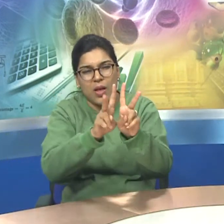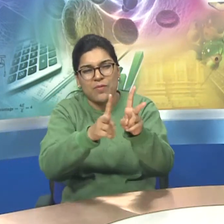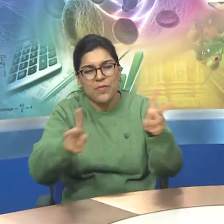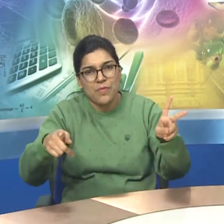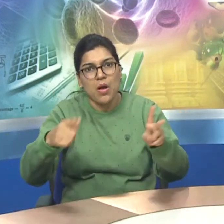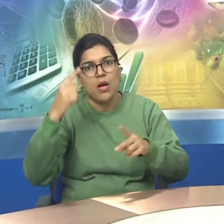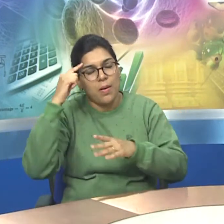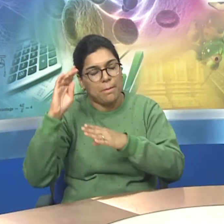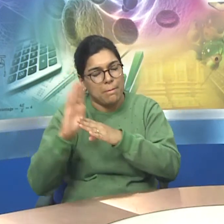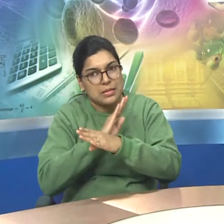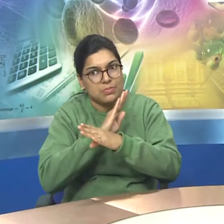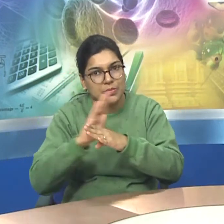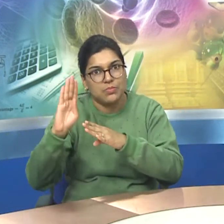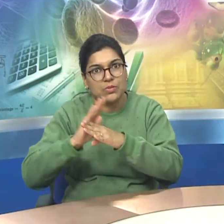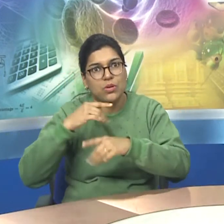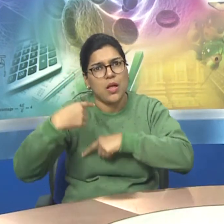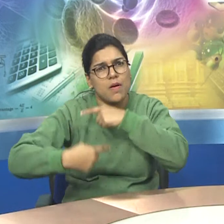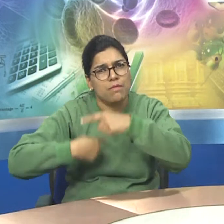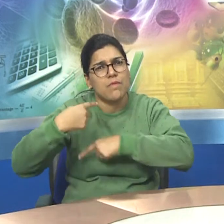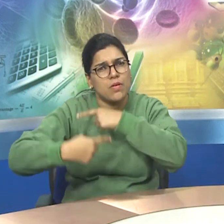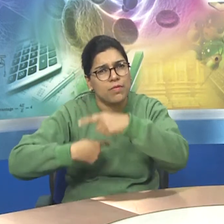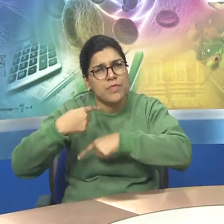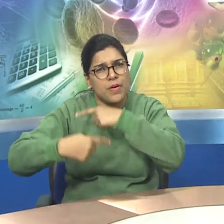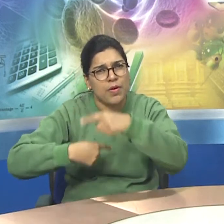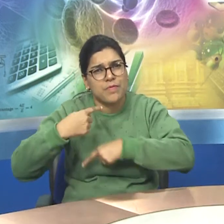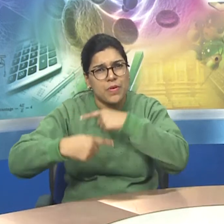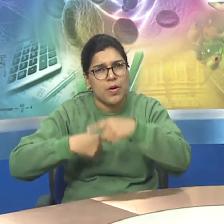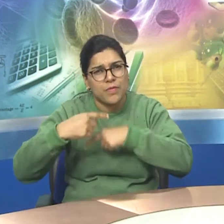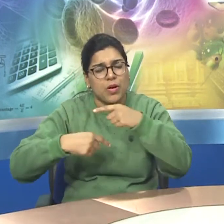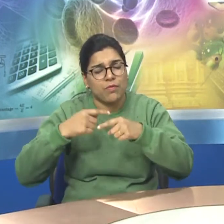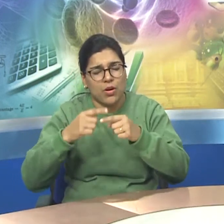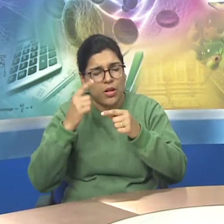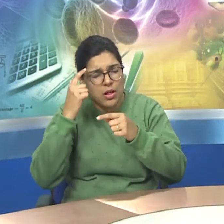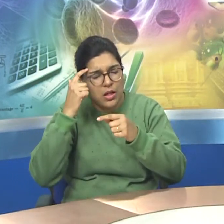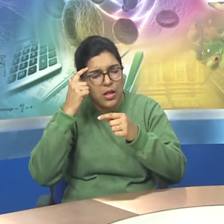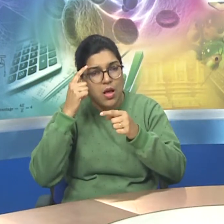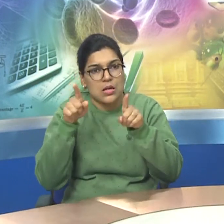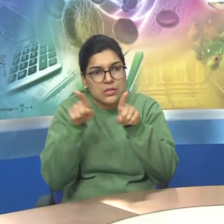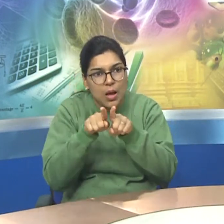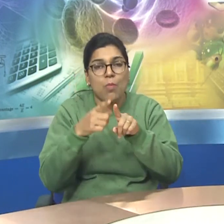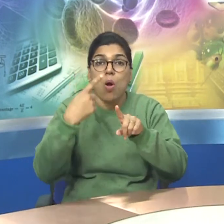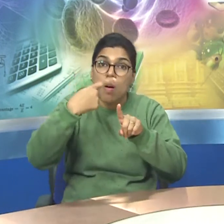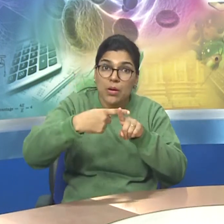we forget to watch and admire nature's beauty.